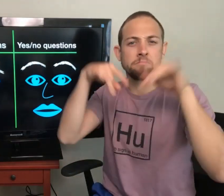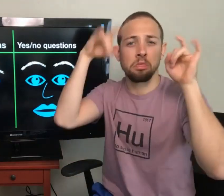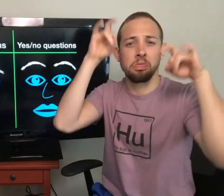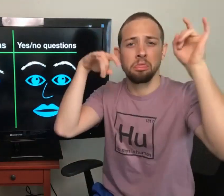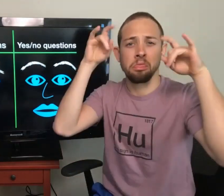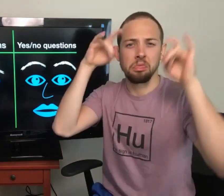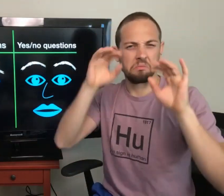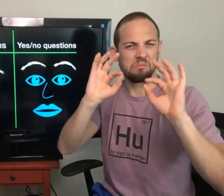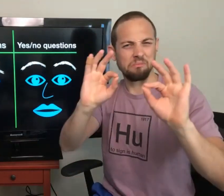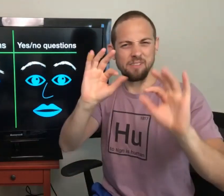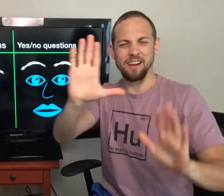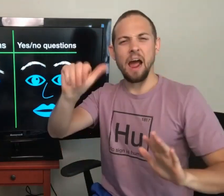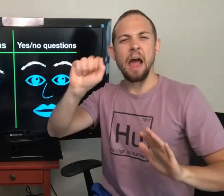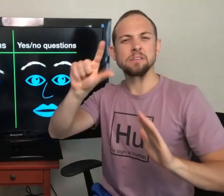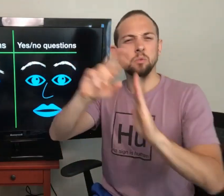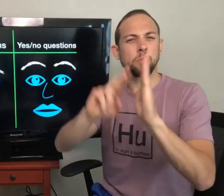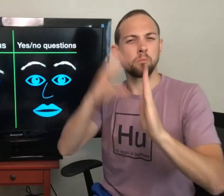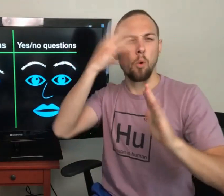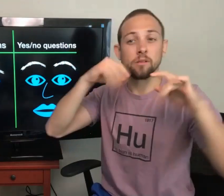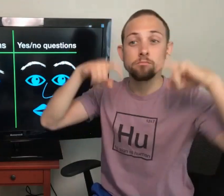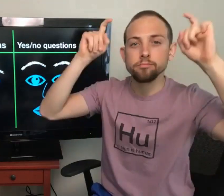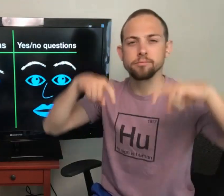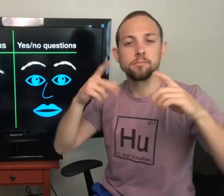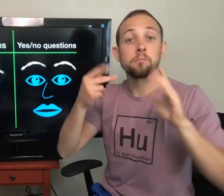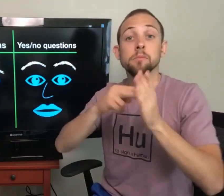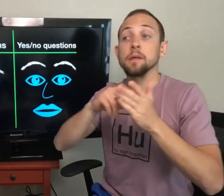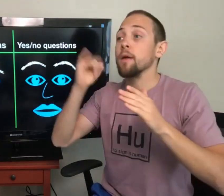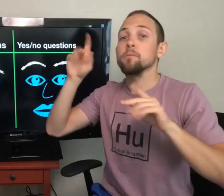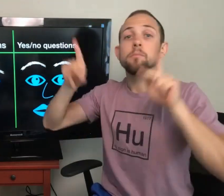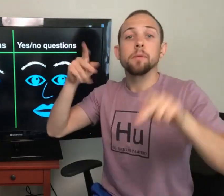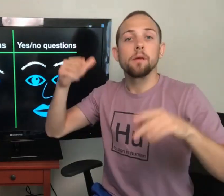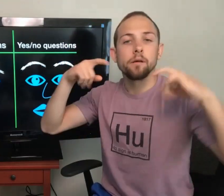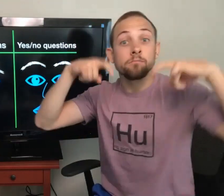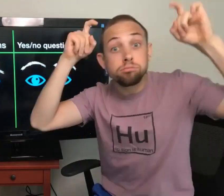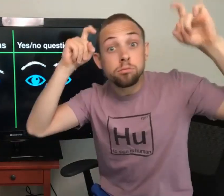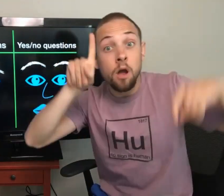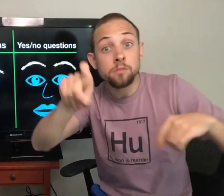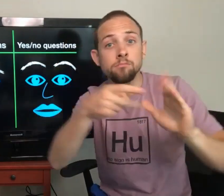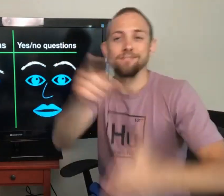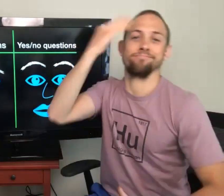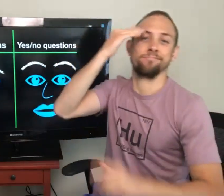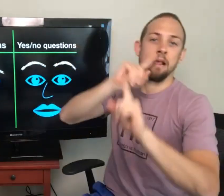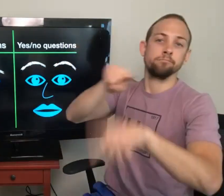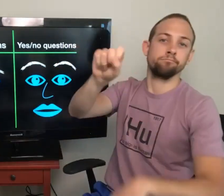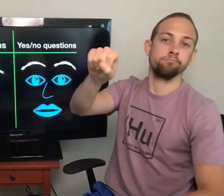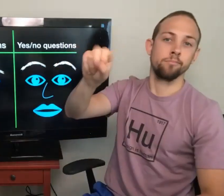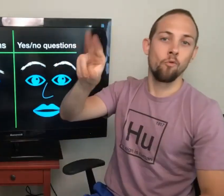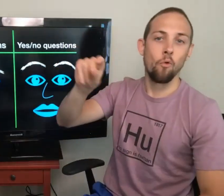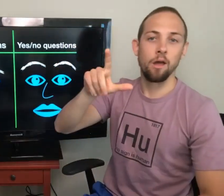So you look now like very competent eyebrow movers. Your eyebrows go up, your eyebrows